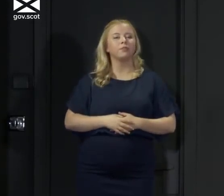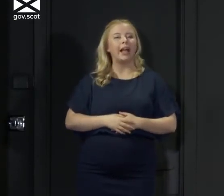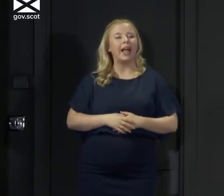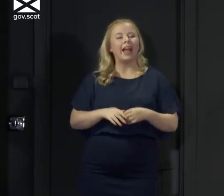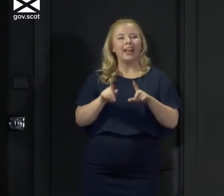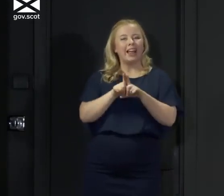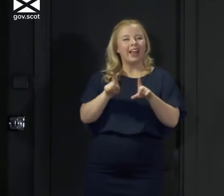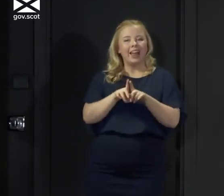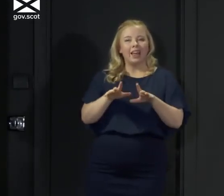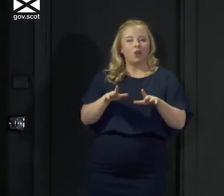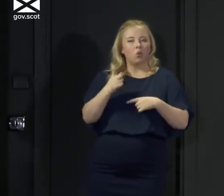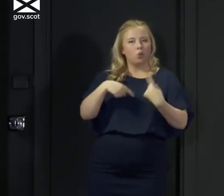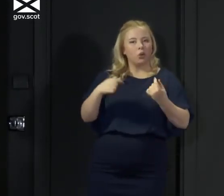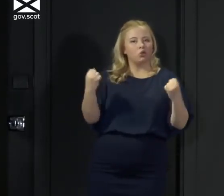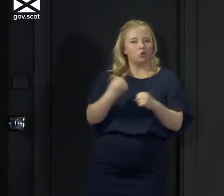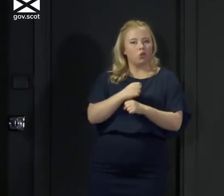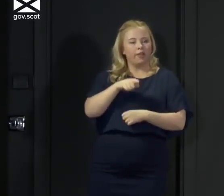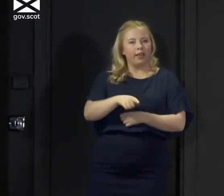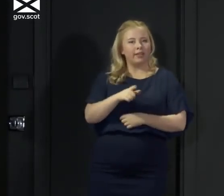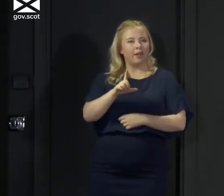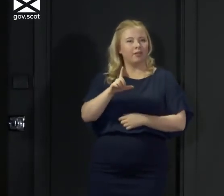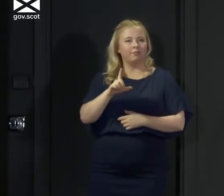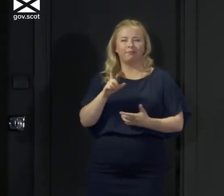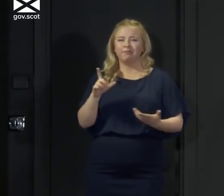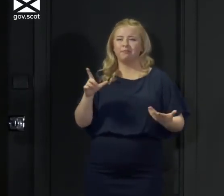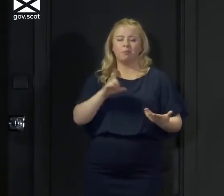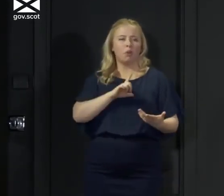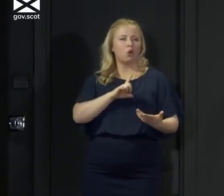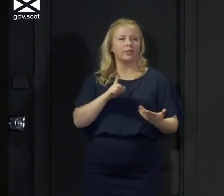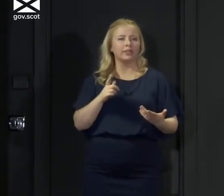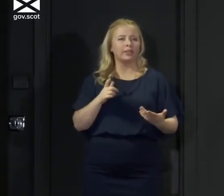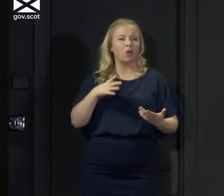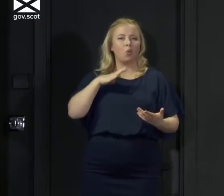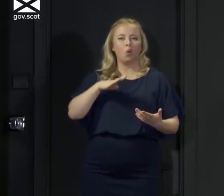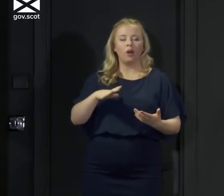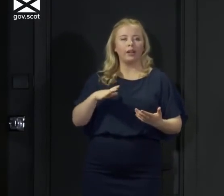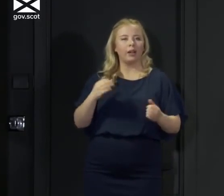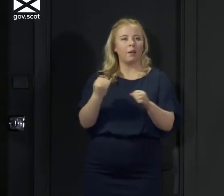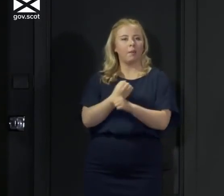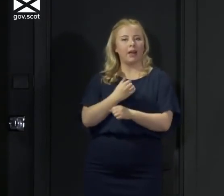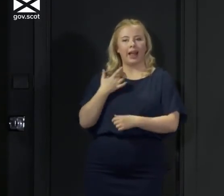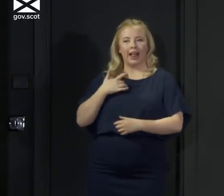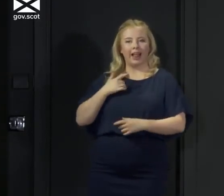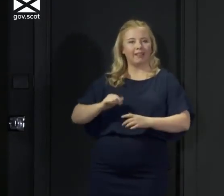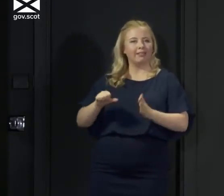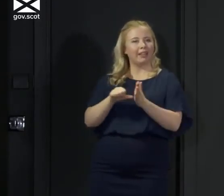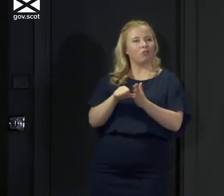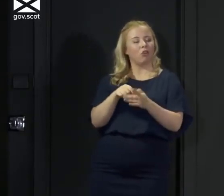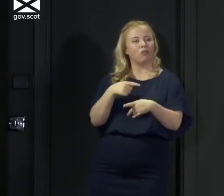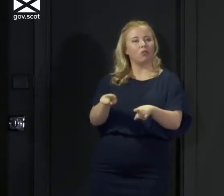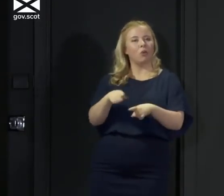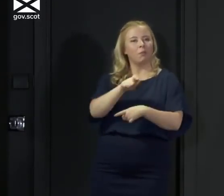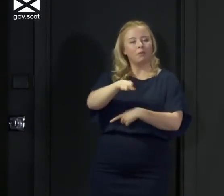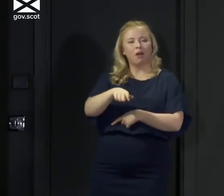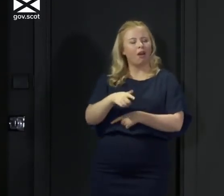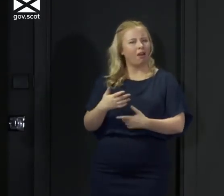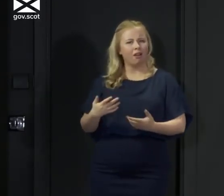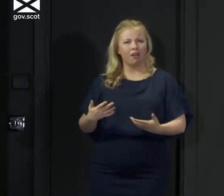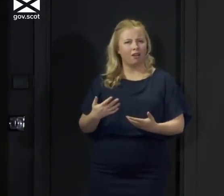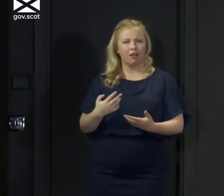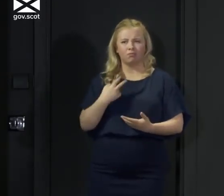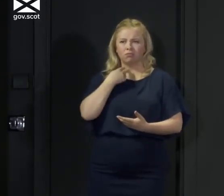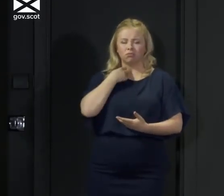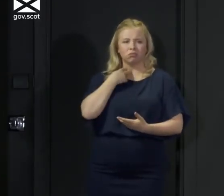as if we're doing this just because, you know, we want to make life difficult for people. I deeply, deeply regret